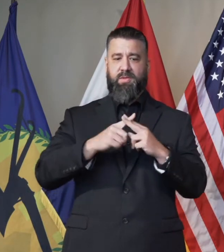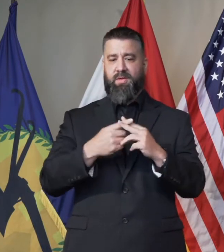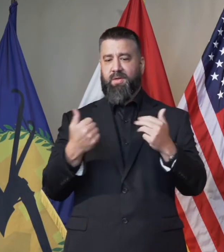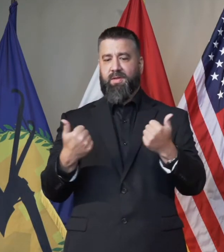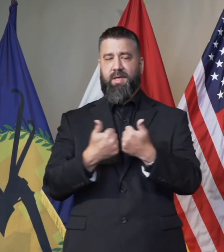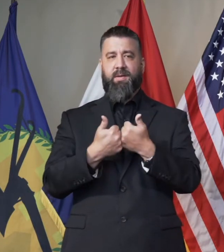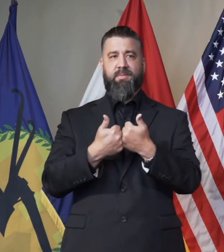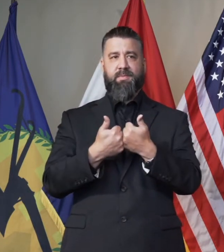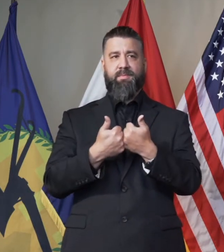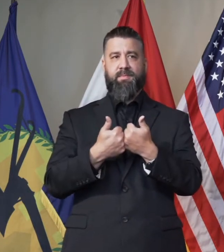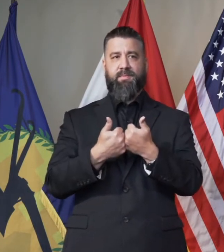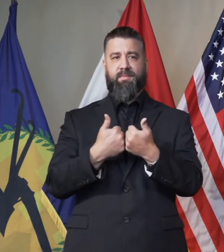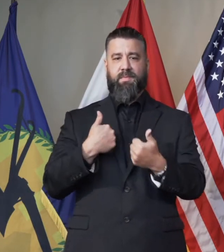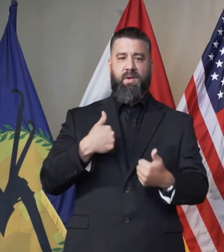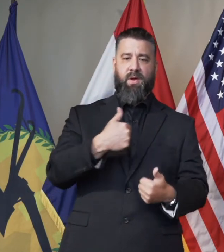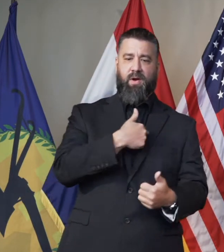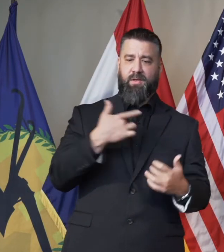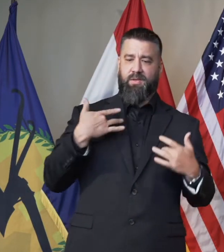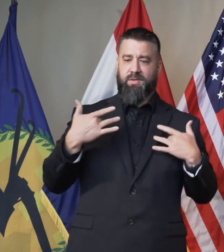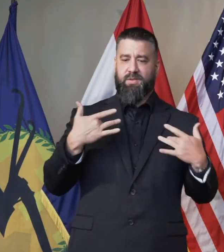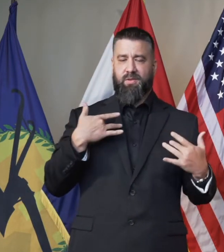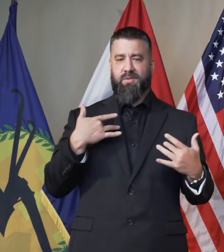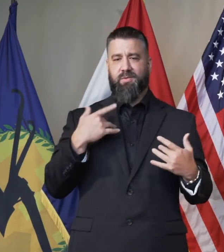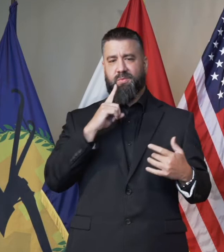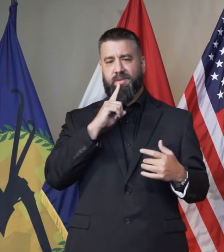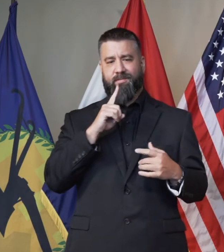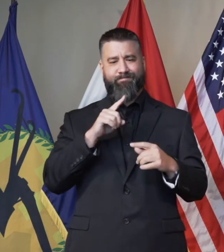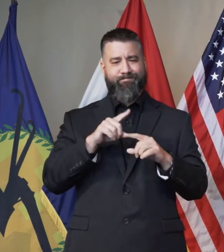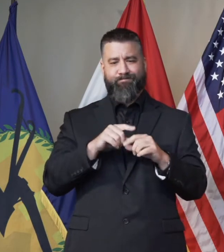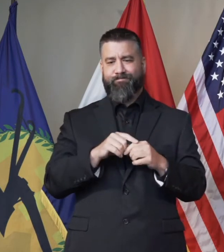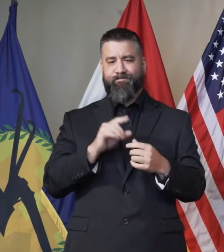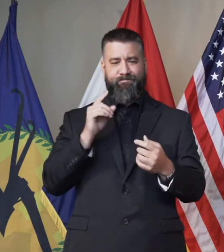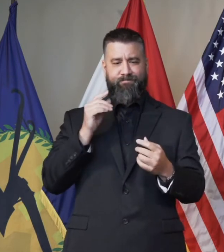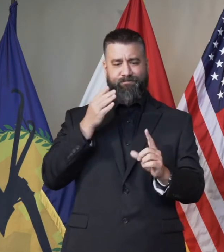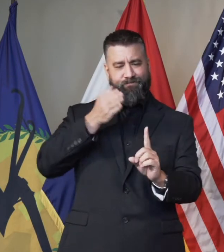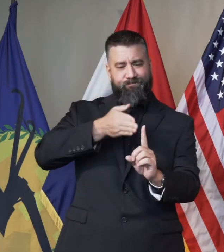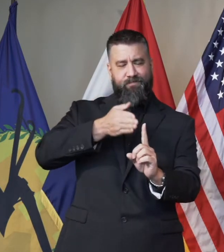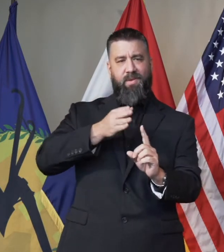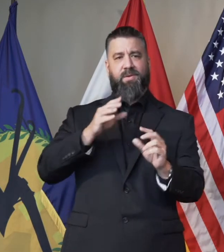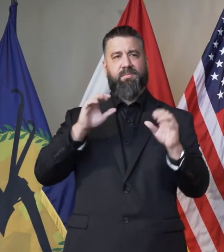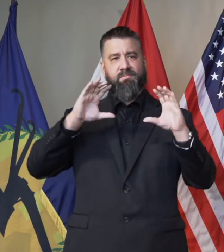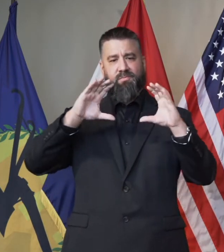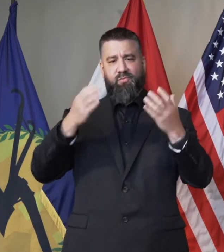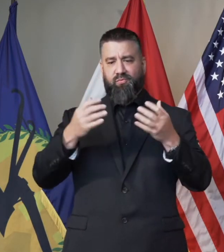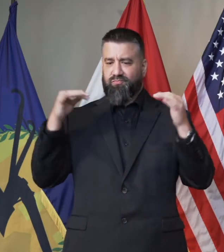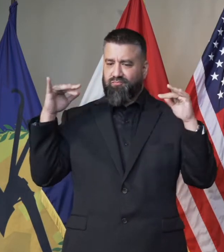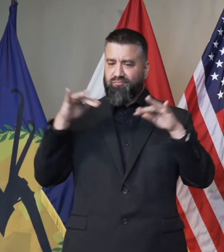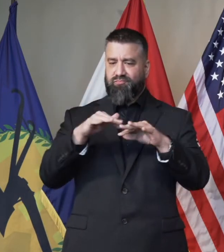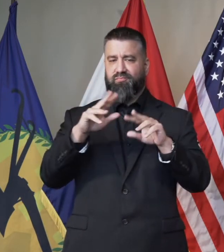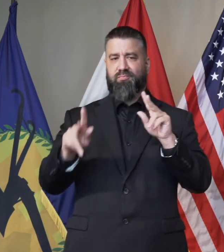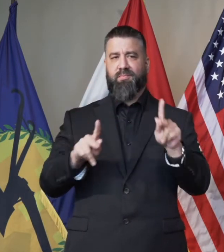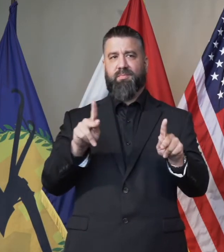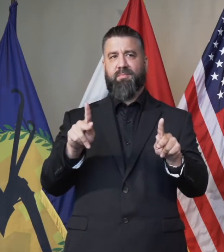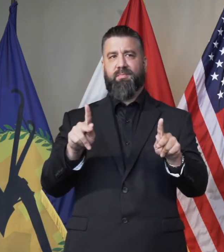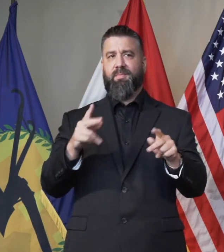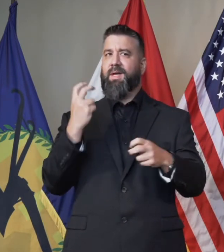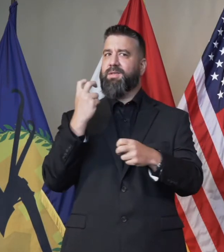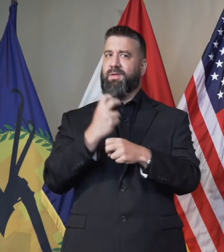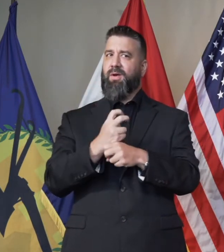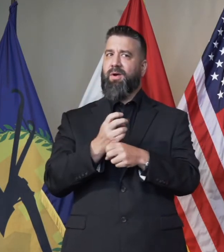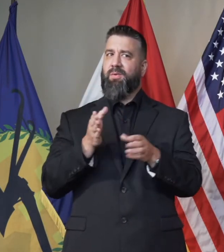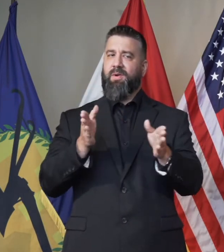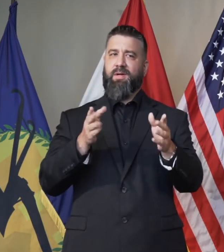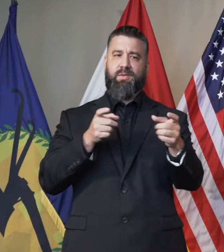concerns remain with gatherings and crowds. That's a very difficult way to control social